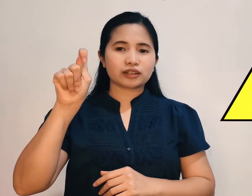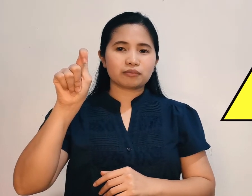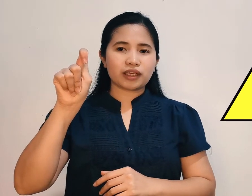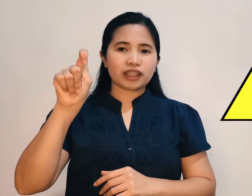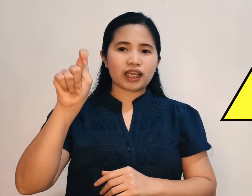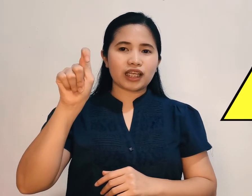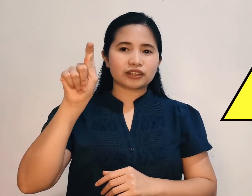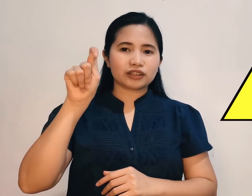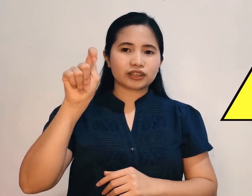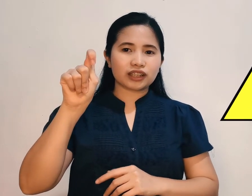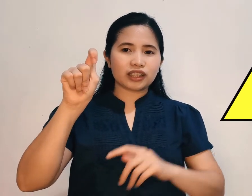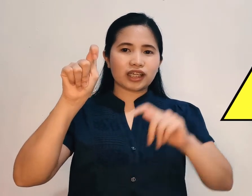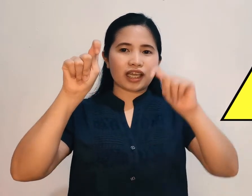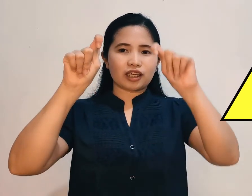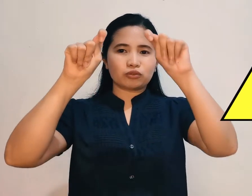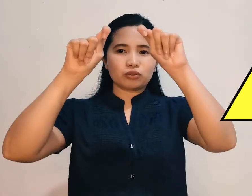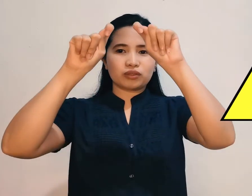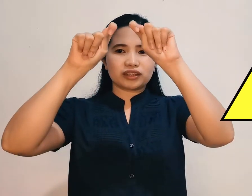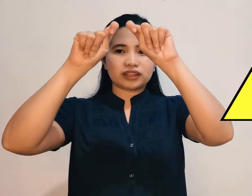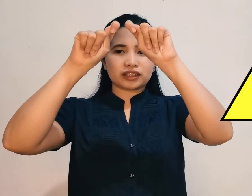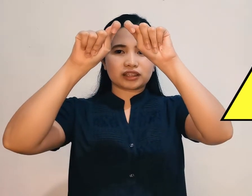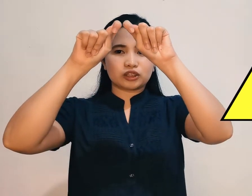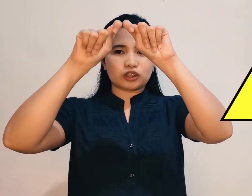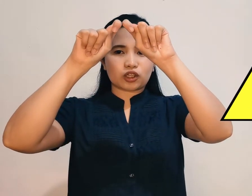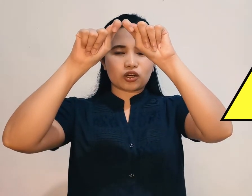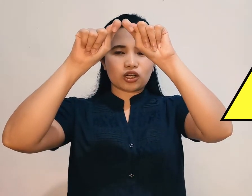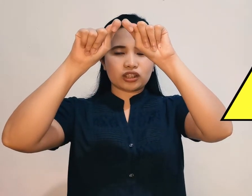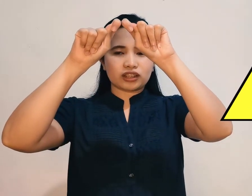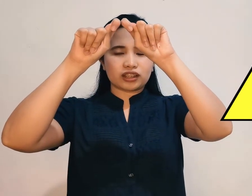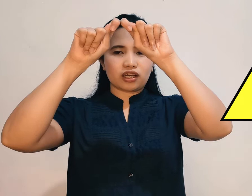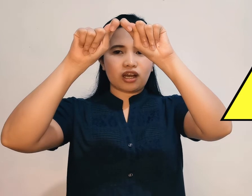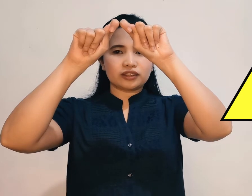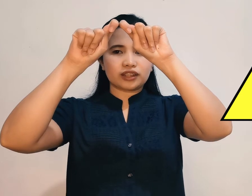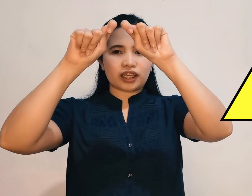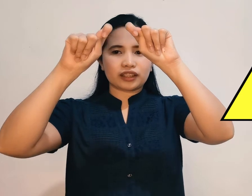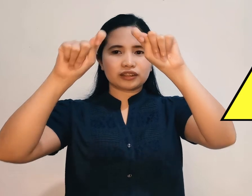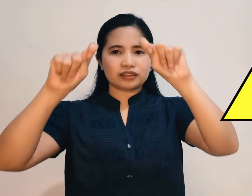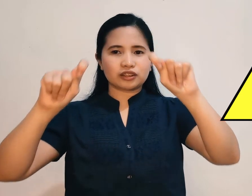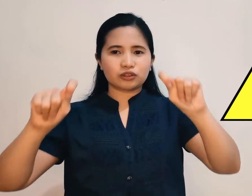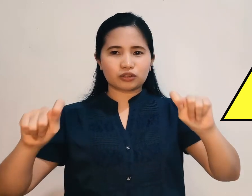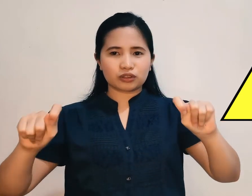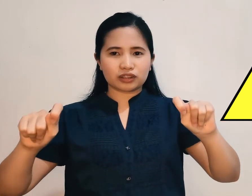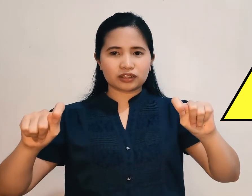just make a letter T, and we will just draw on the air yung